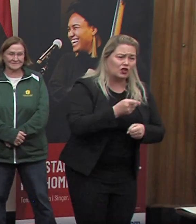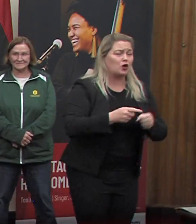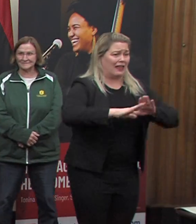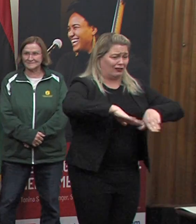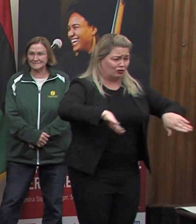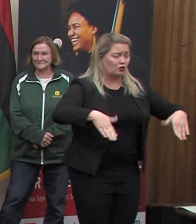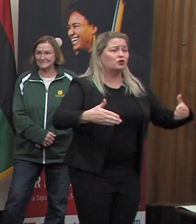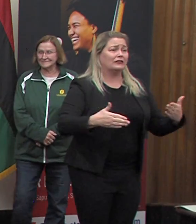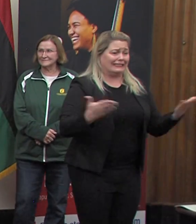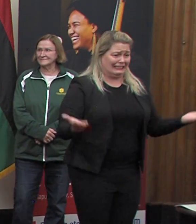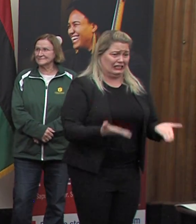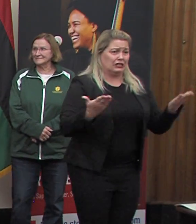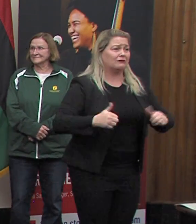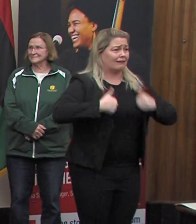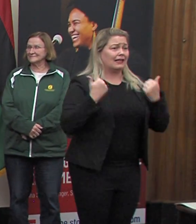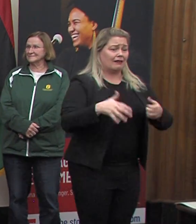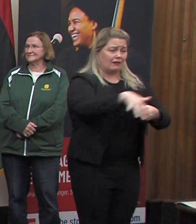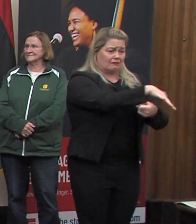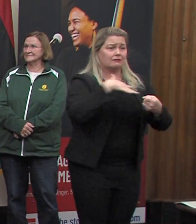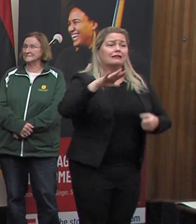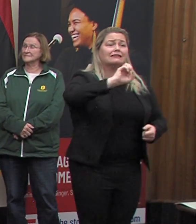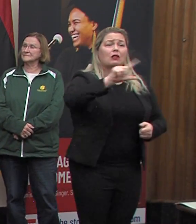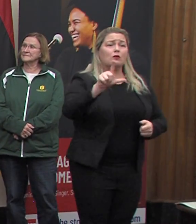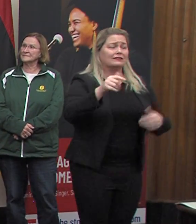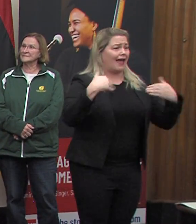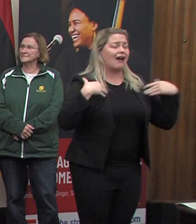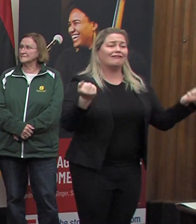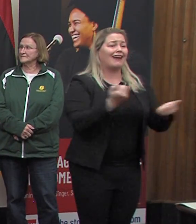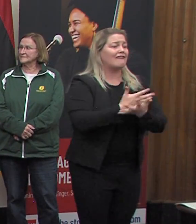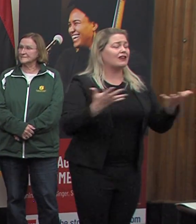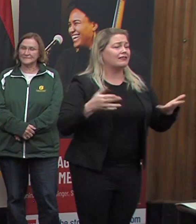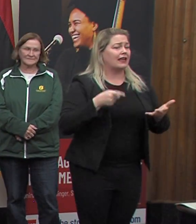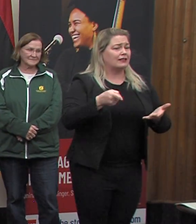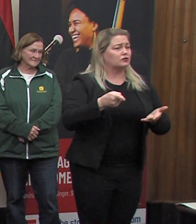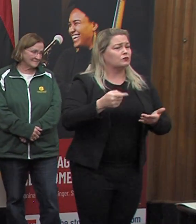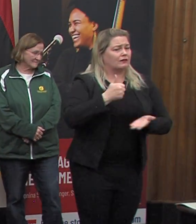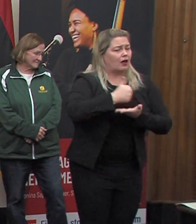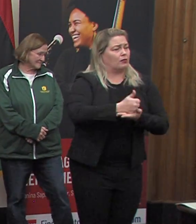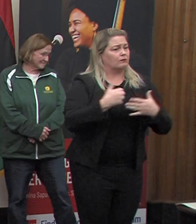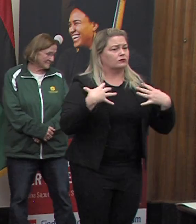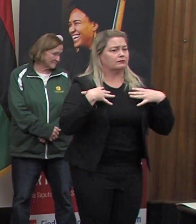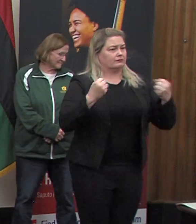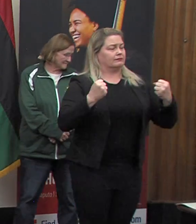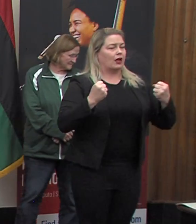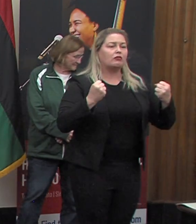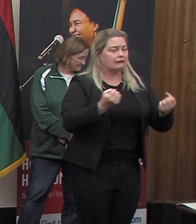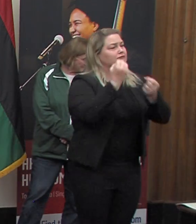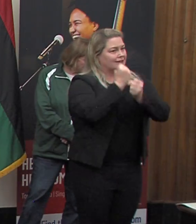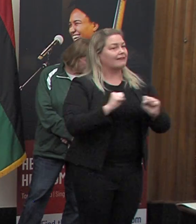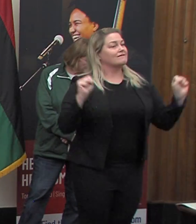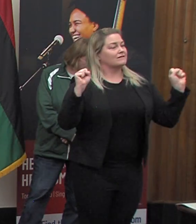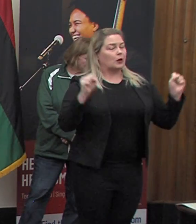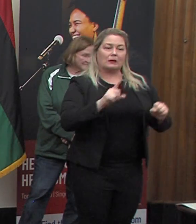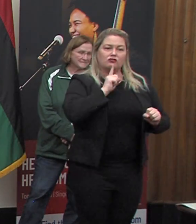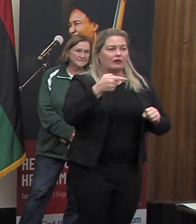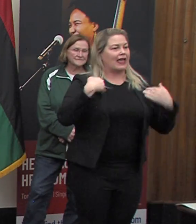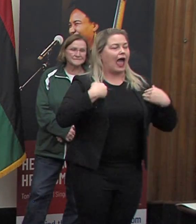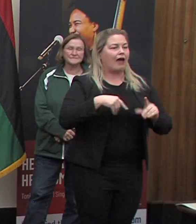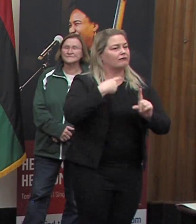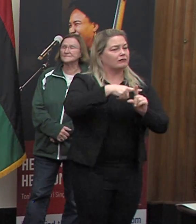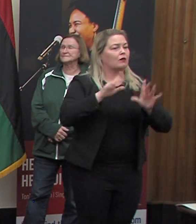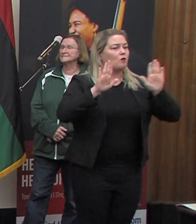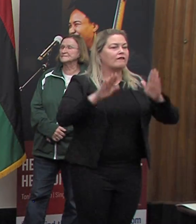Louis were able to have all they needed to be healthy, safe, and to ensure their positive